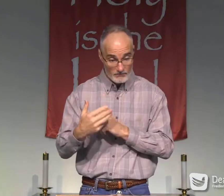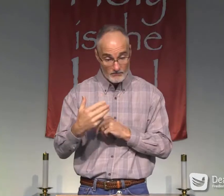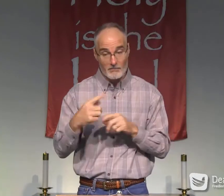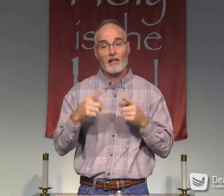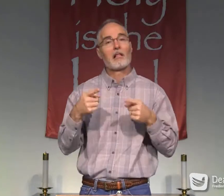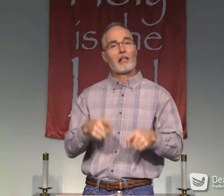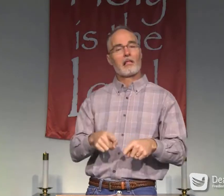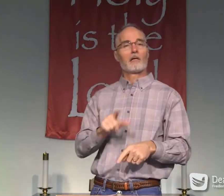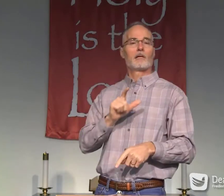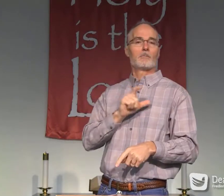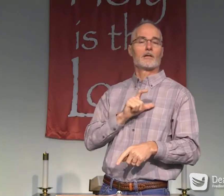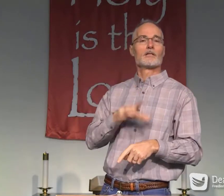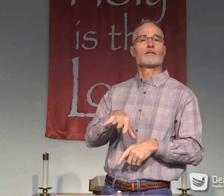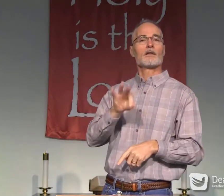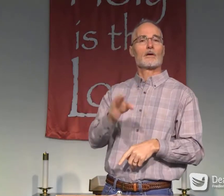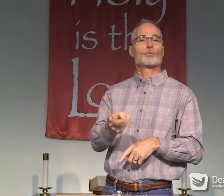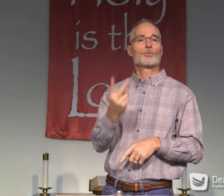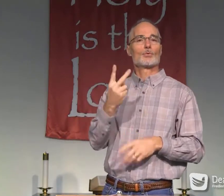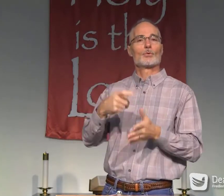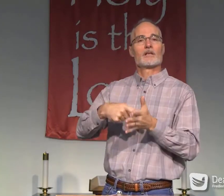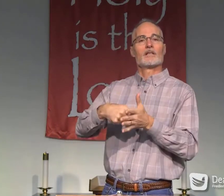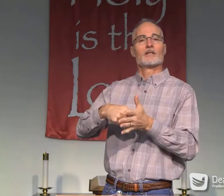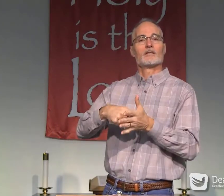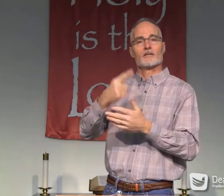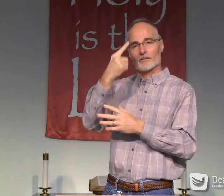it was just assumed that she was very poor.